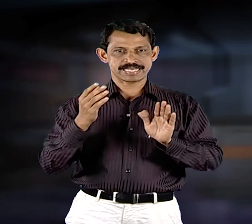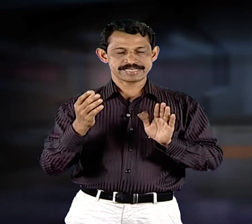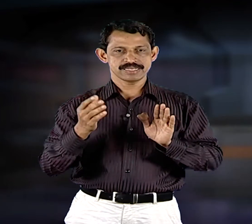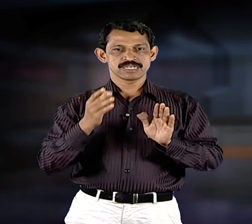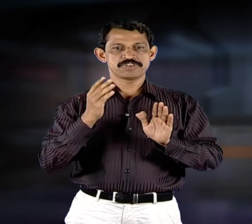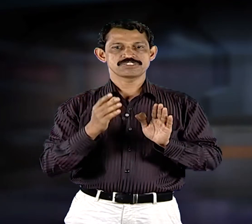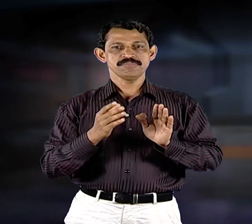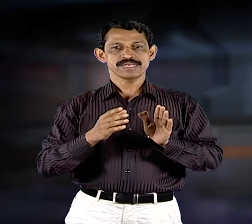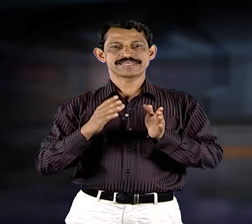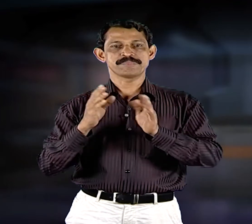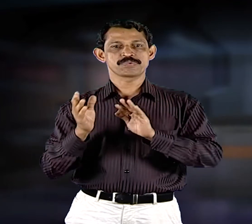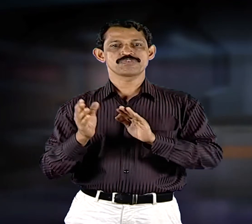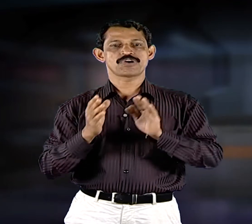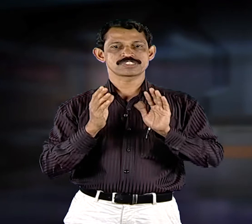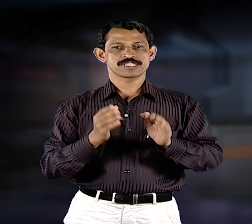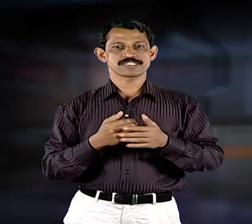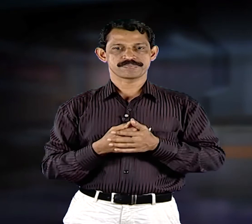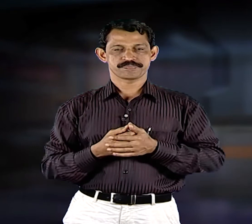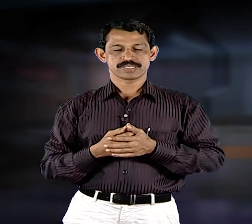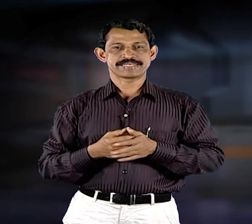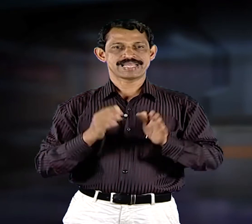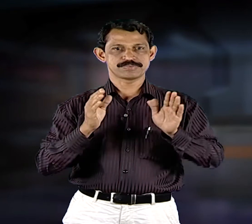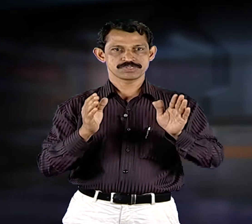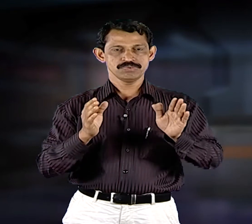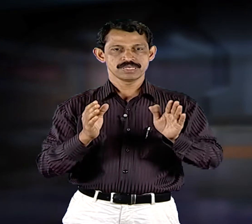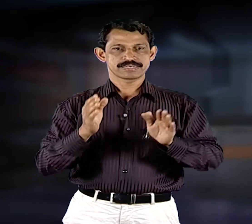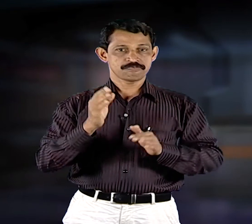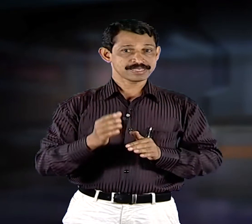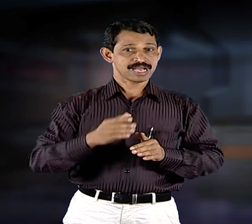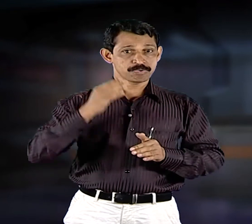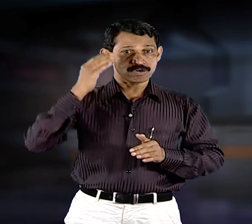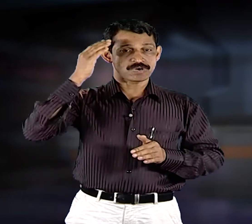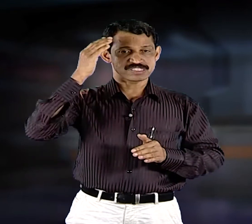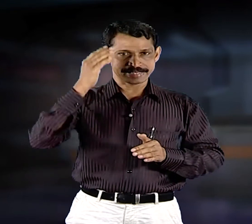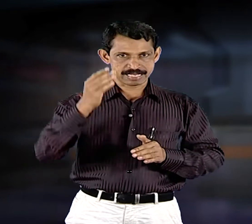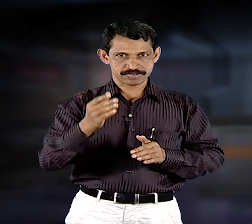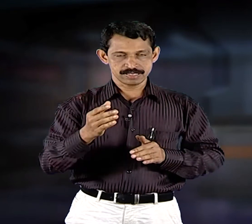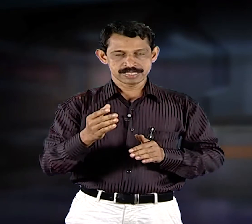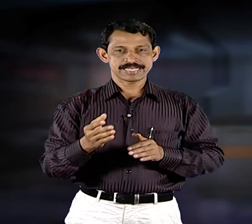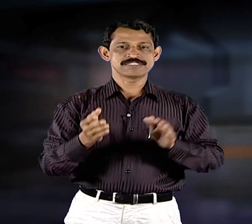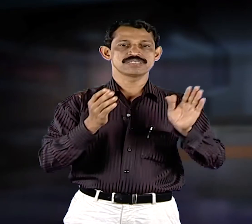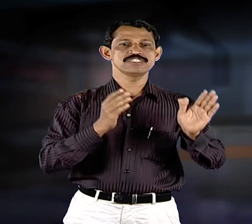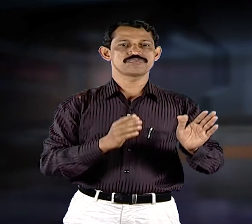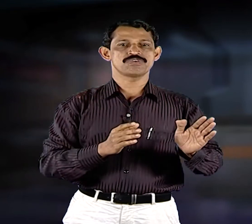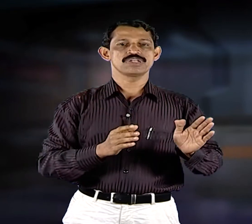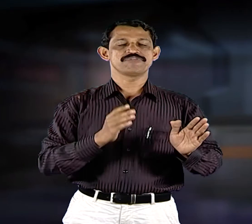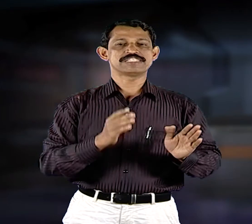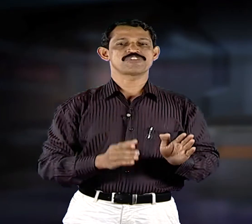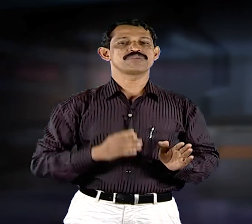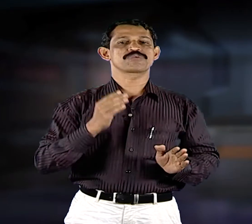attain wisdom and improve concentration. It helps to reflect upon one's behavior and search for ways of